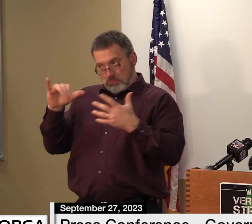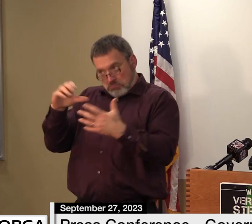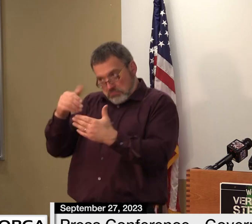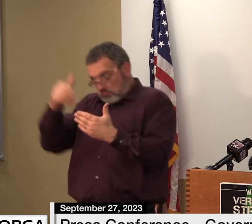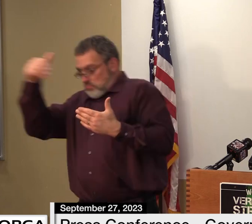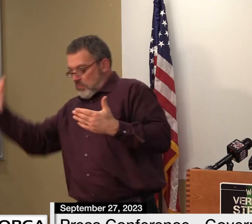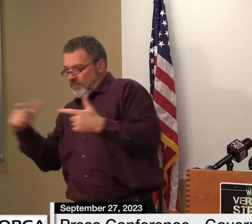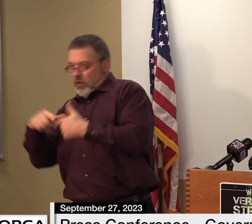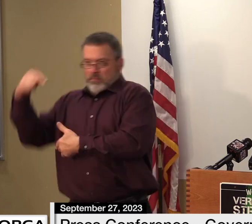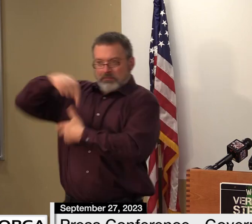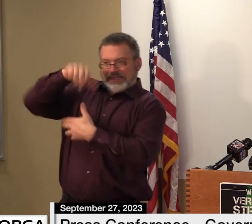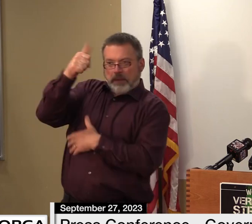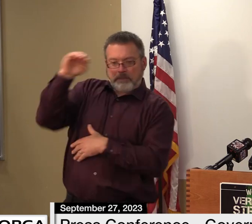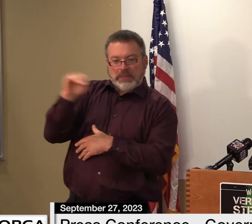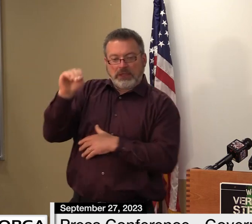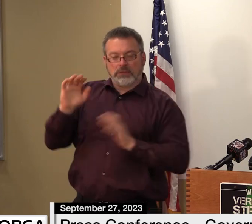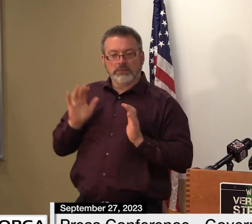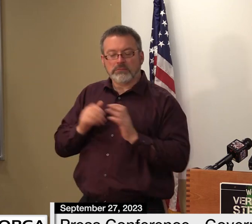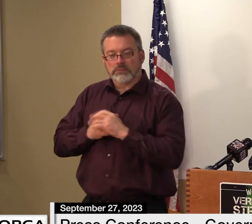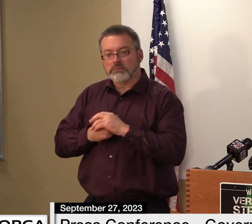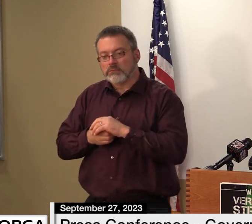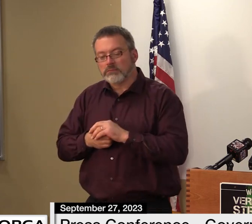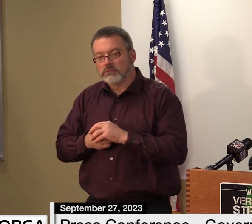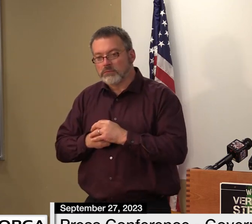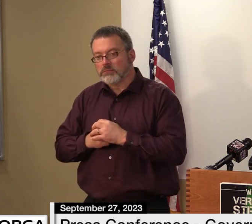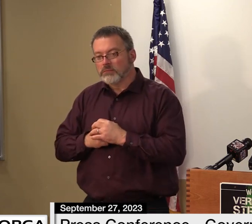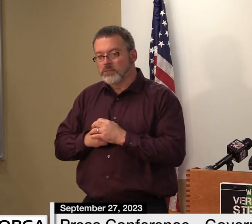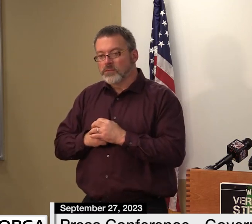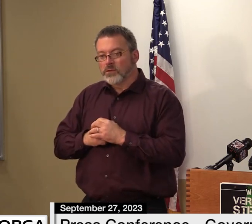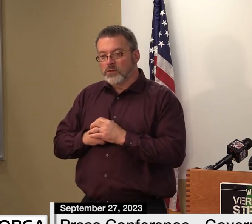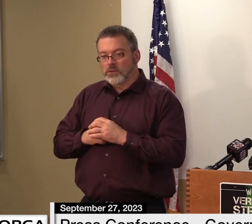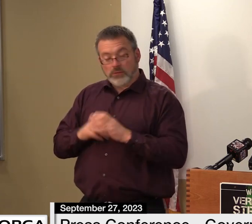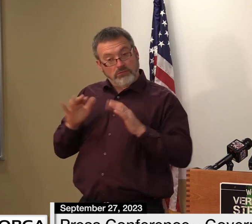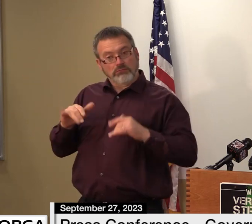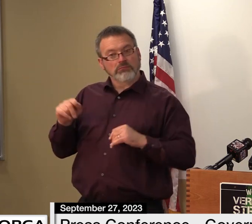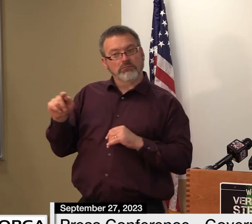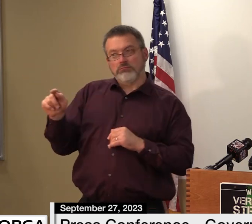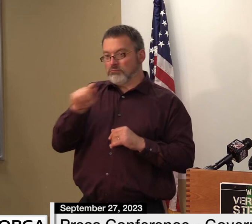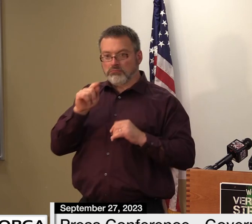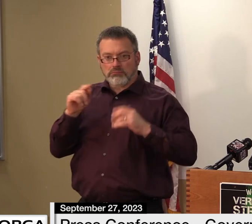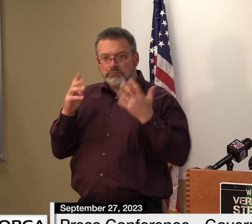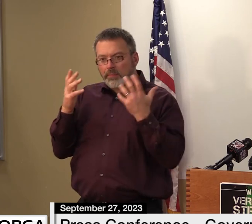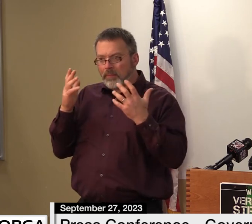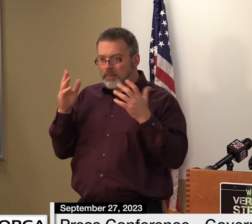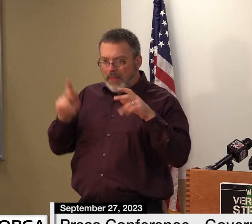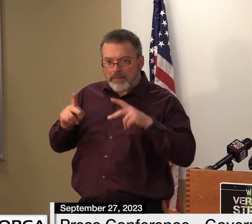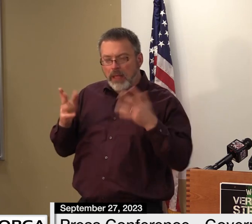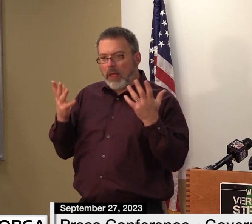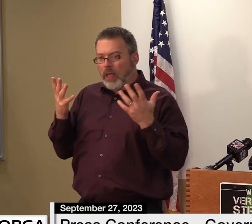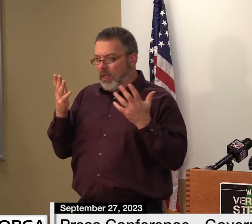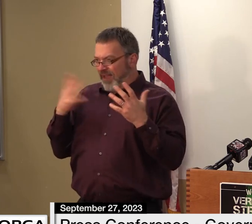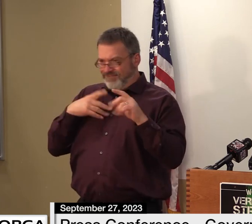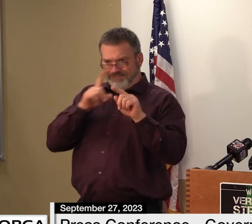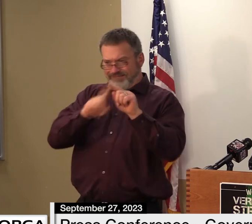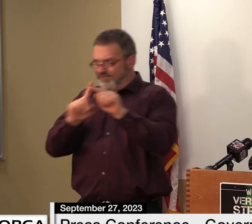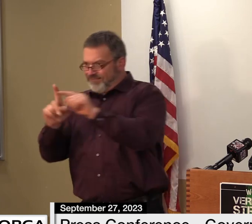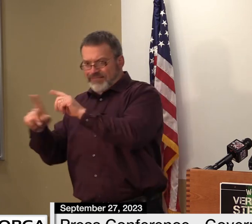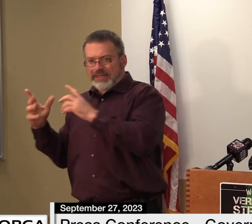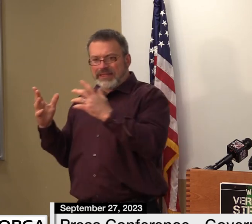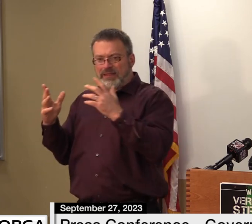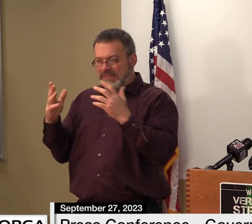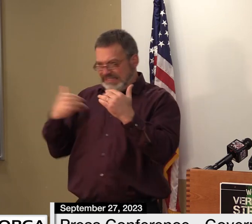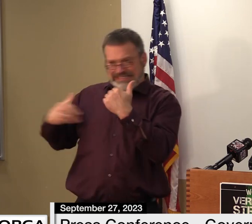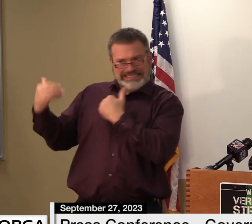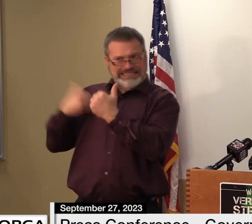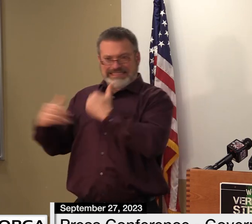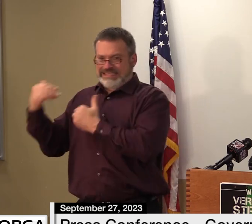You know, we understand that many are on different stages of this journey in terms of recovery, and so there are complicating factors across